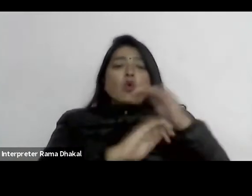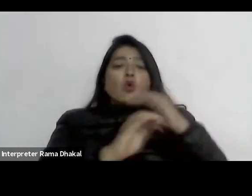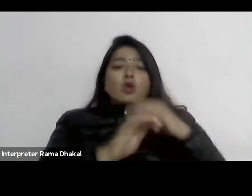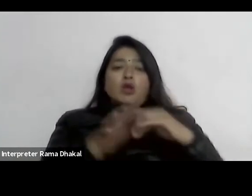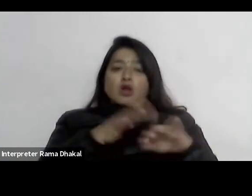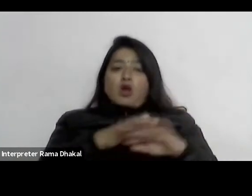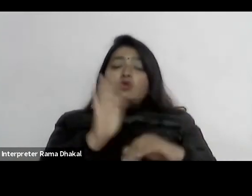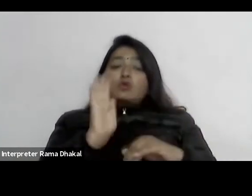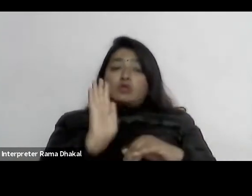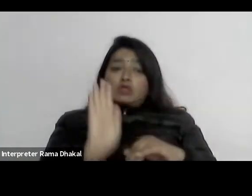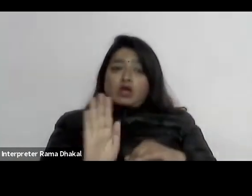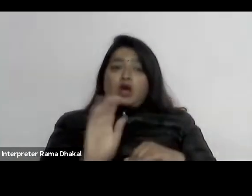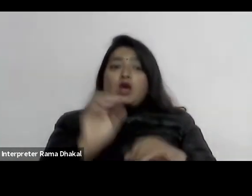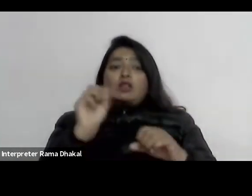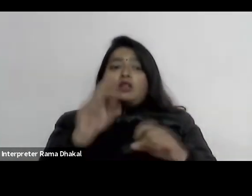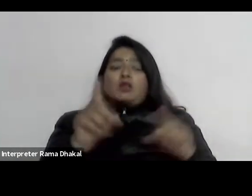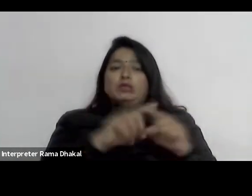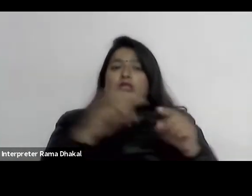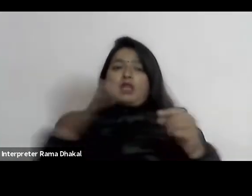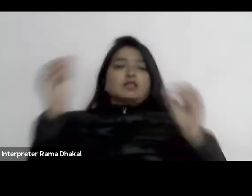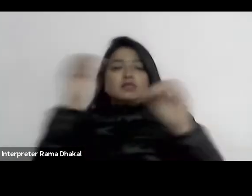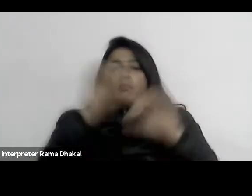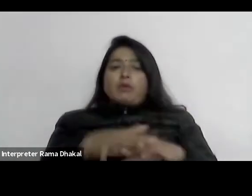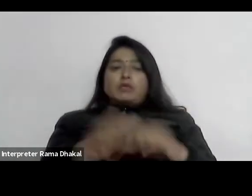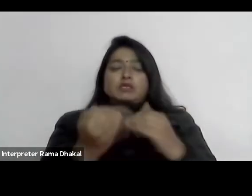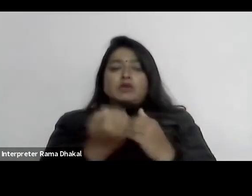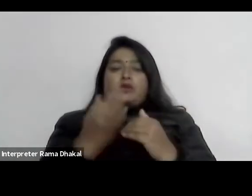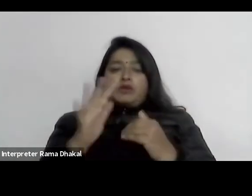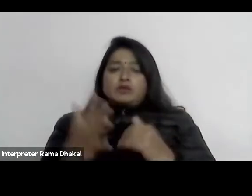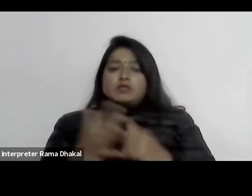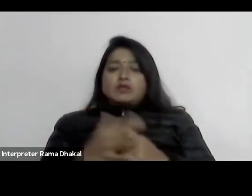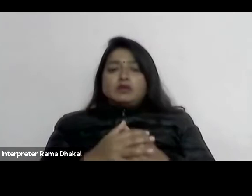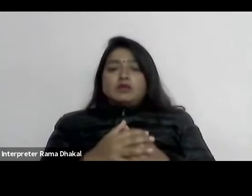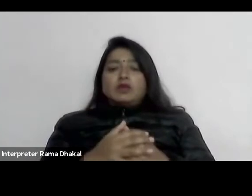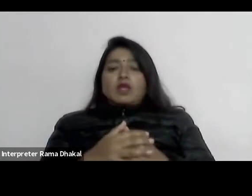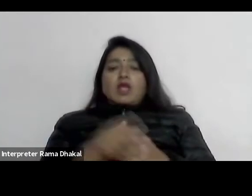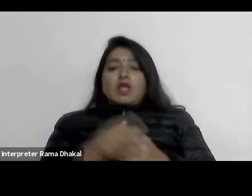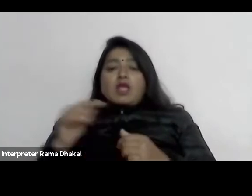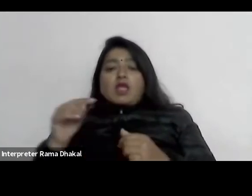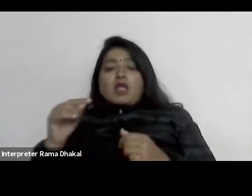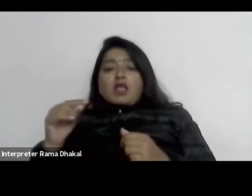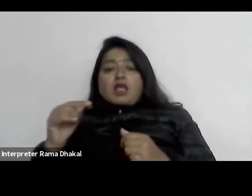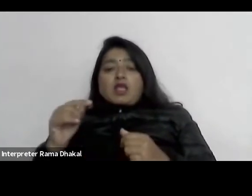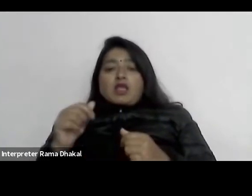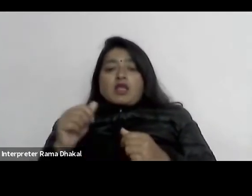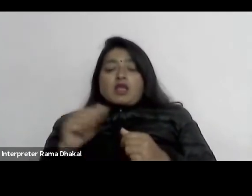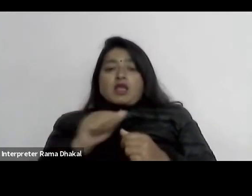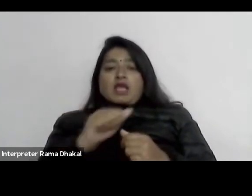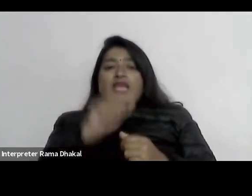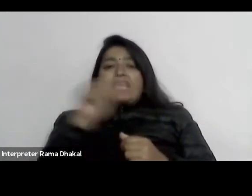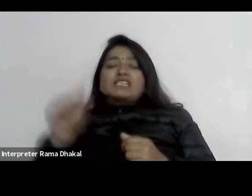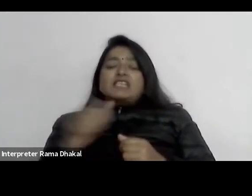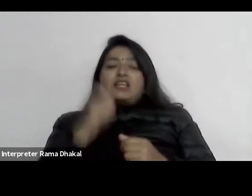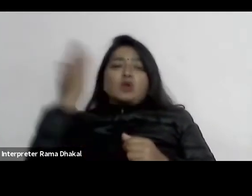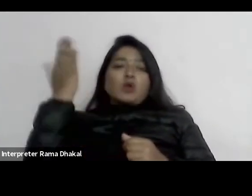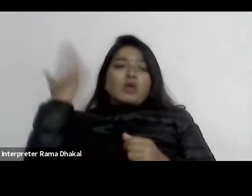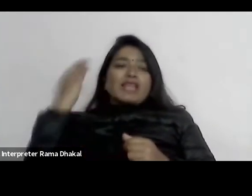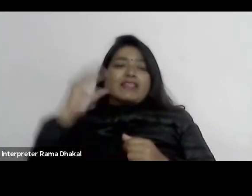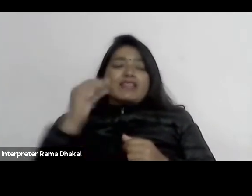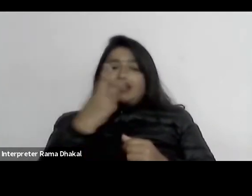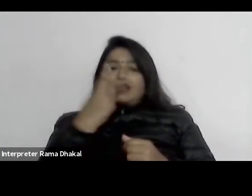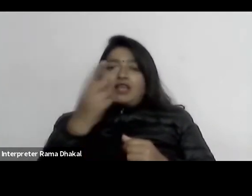as inherently abusive and unequal. And I said, given Asian histories and the